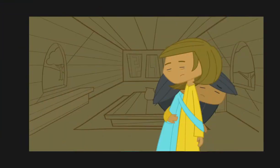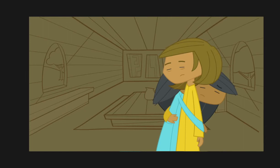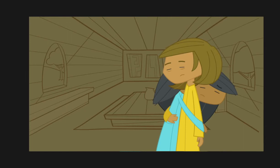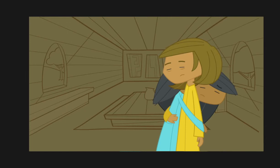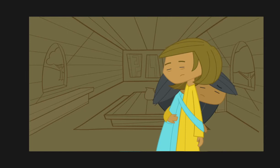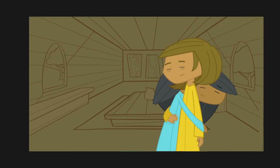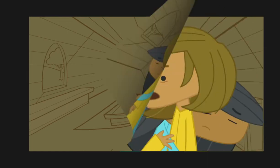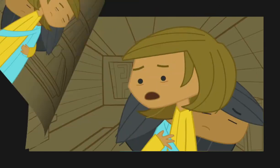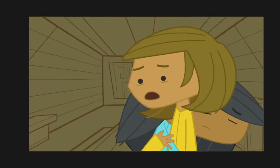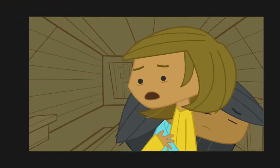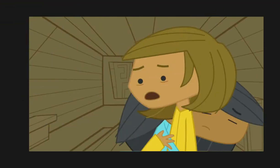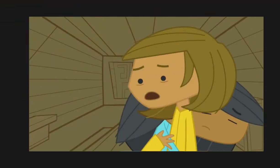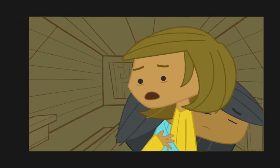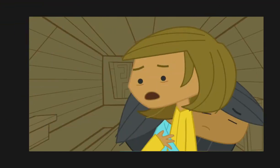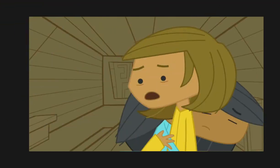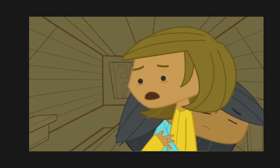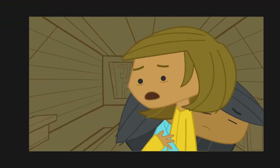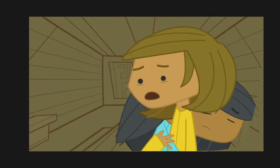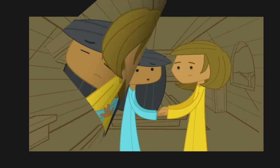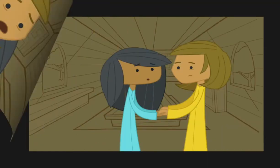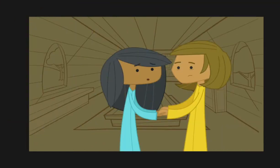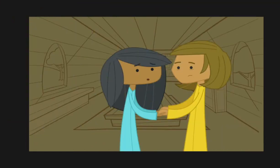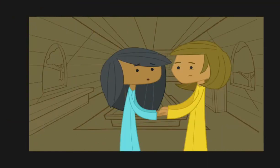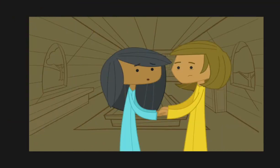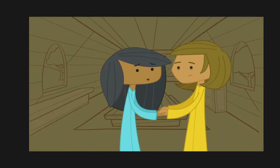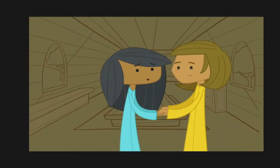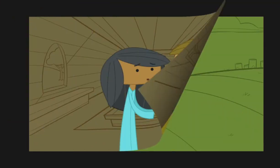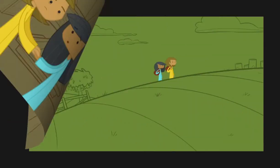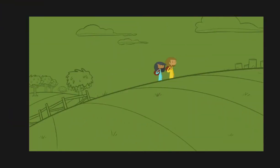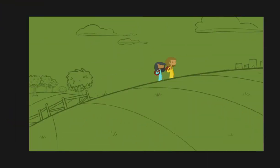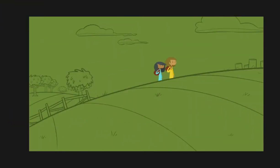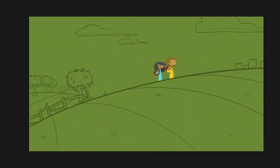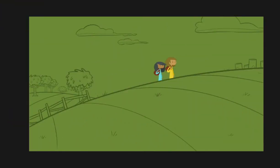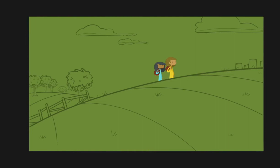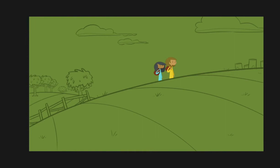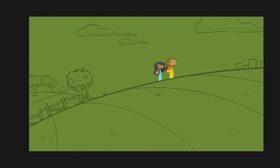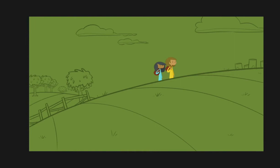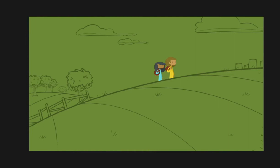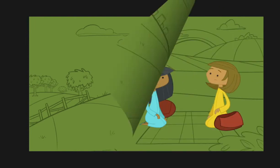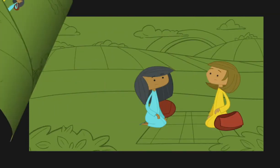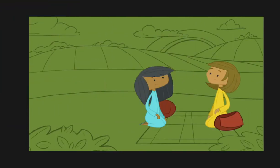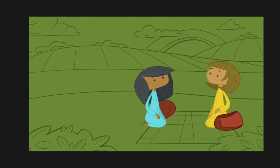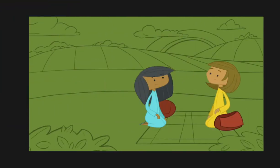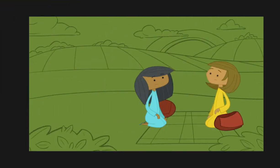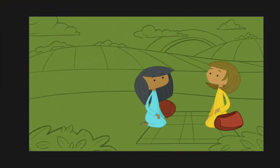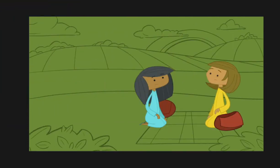Naomi. Naomi told her to go home. Ruth said no. She went to Israel with Naomi. They needed someone to take care of